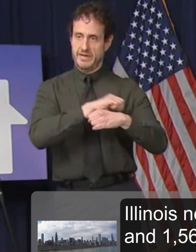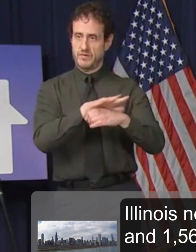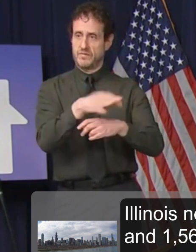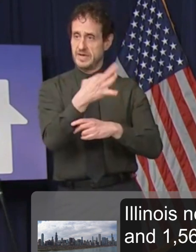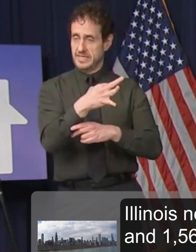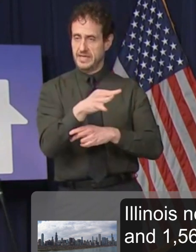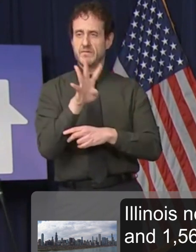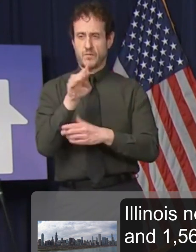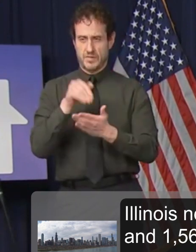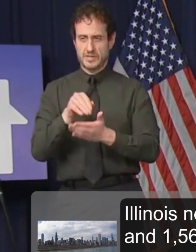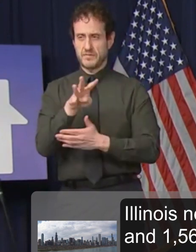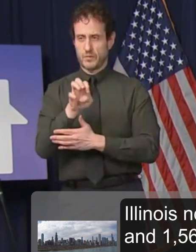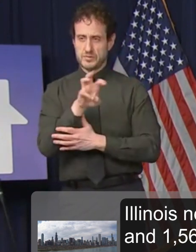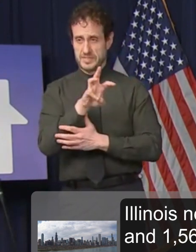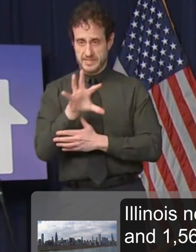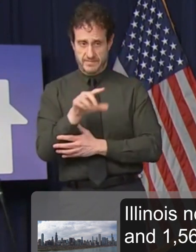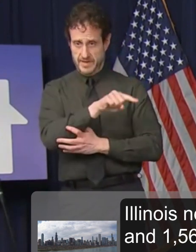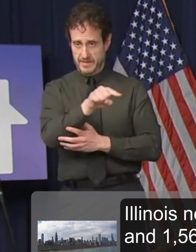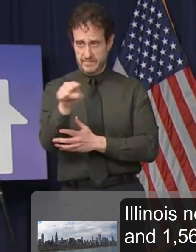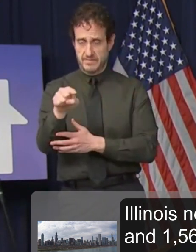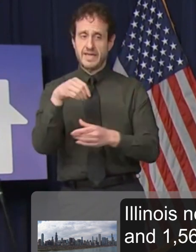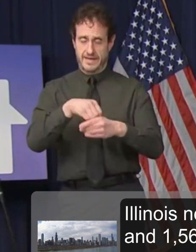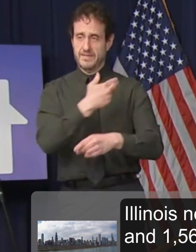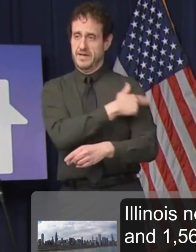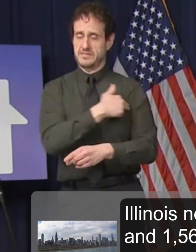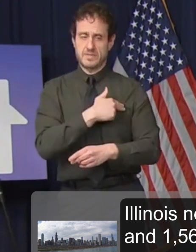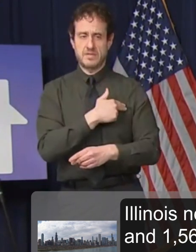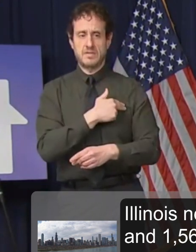COVID-19. Of those,